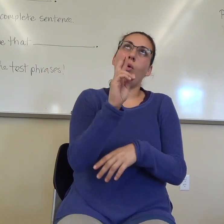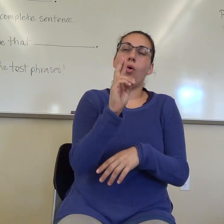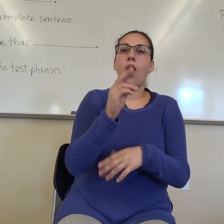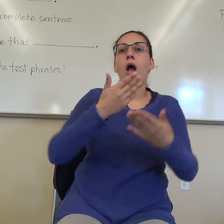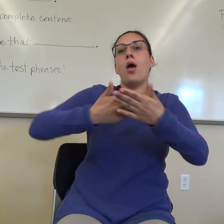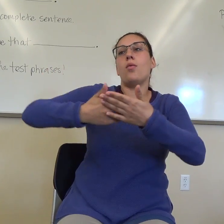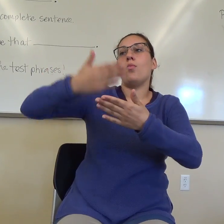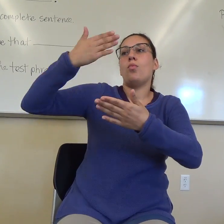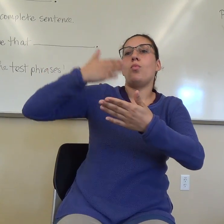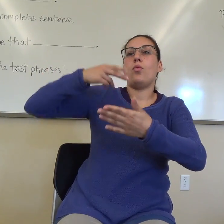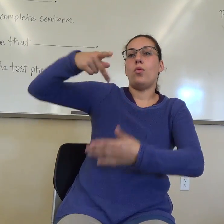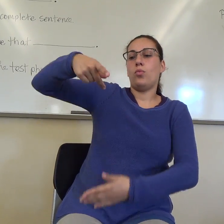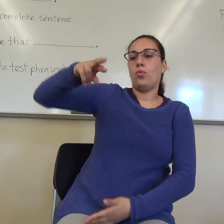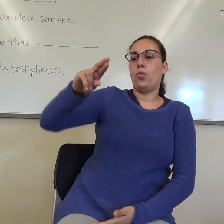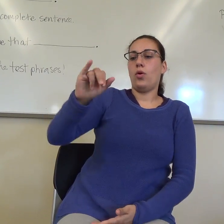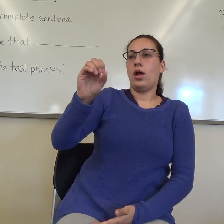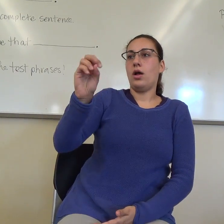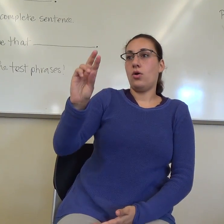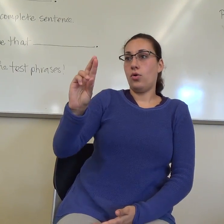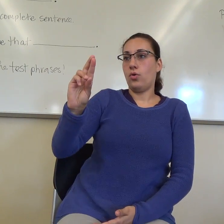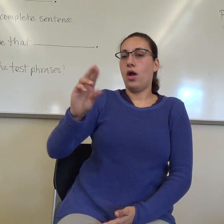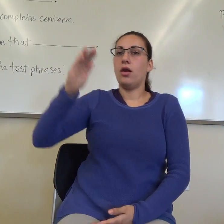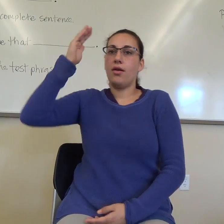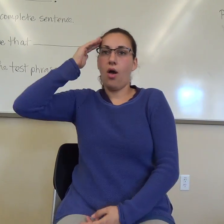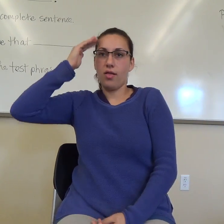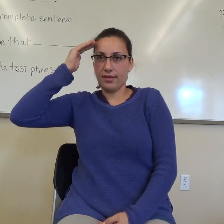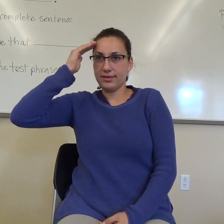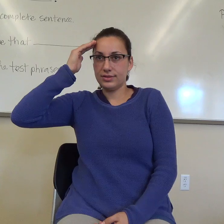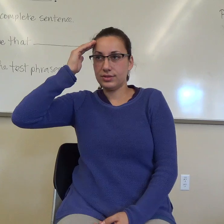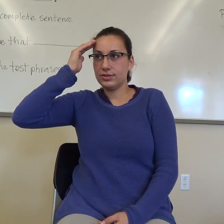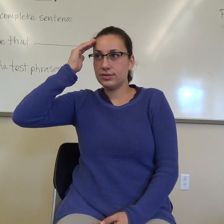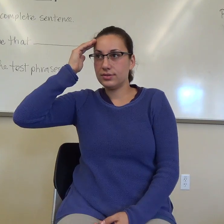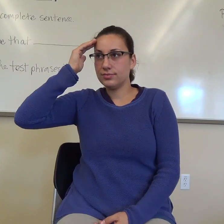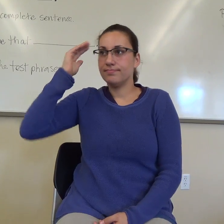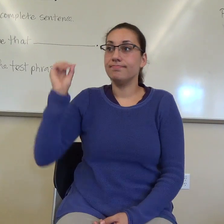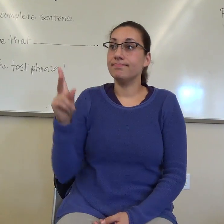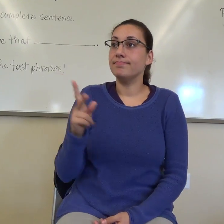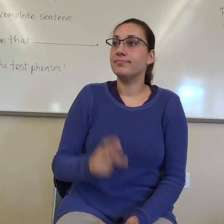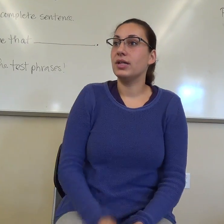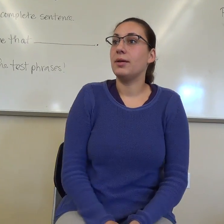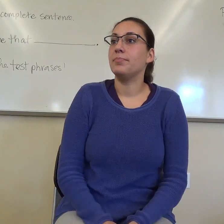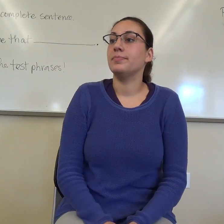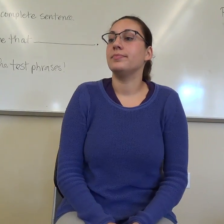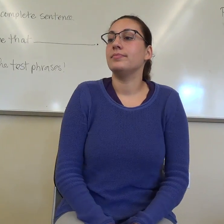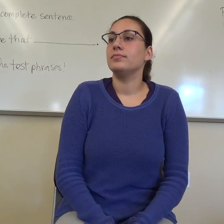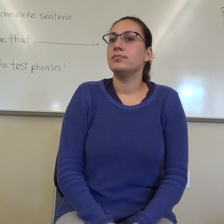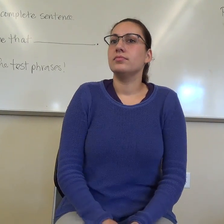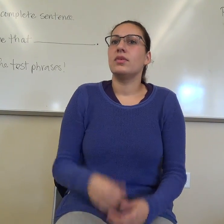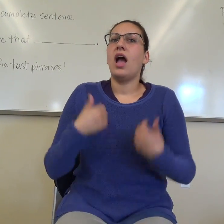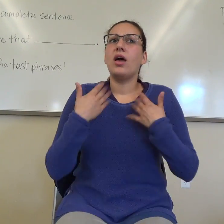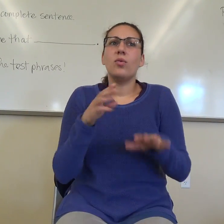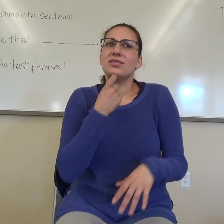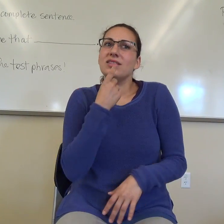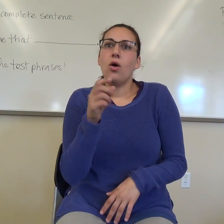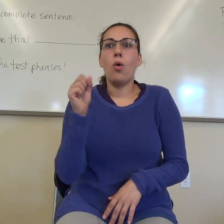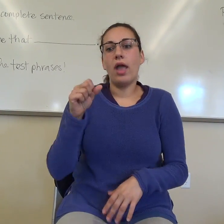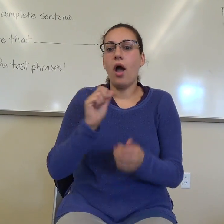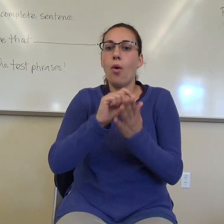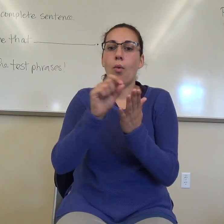read on Thursday. Something about sports. And again, I always want to, I don't just want to say write about sports to everybody, because some